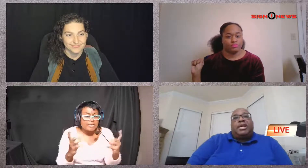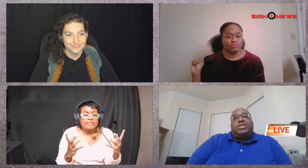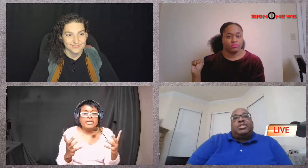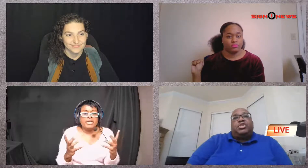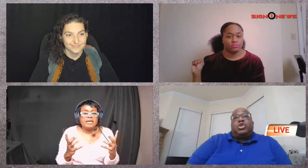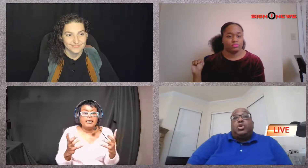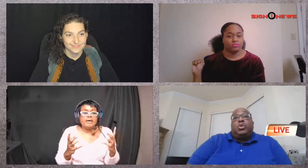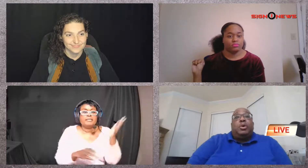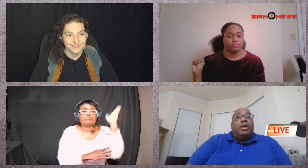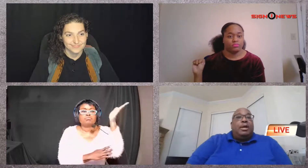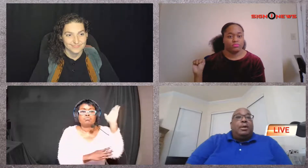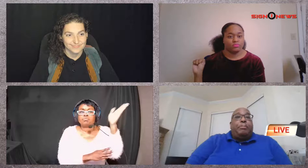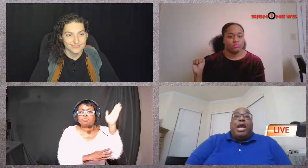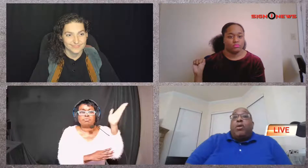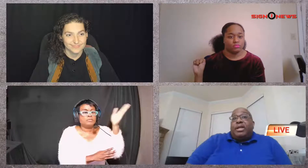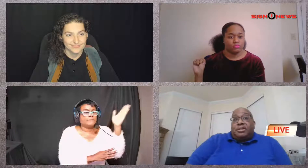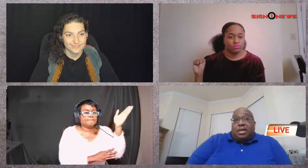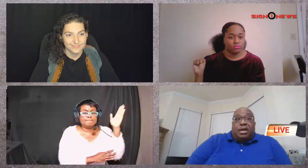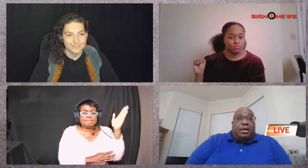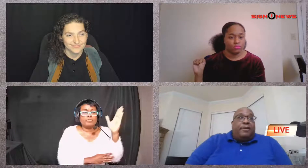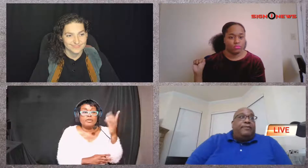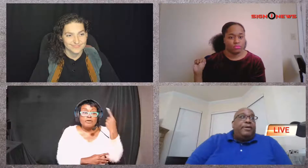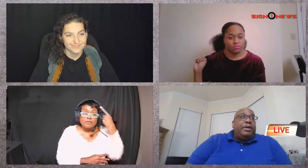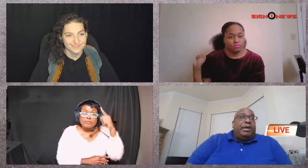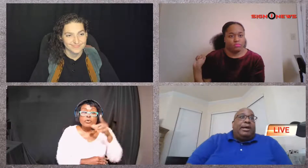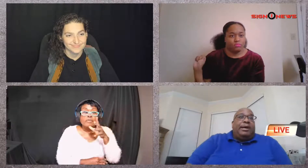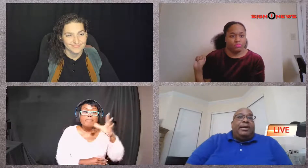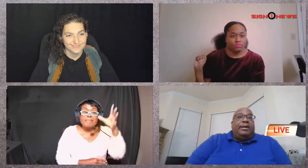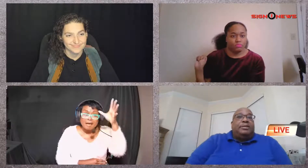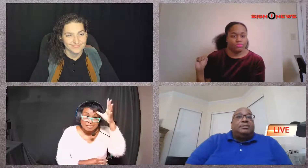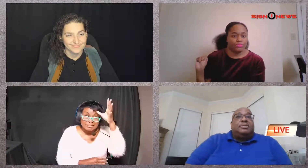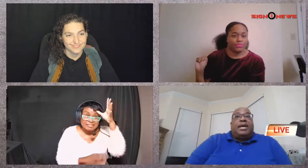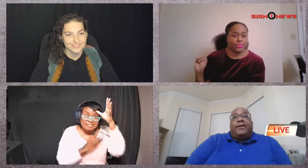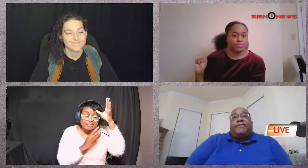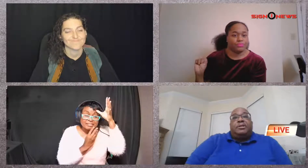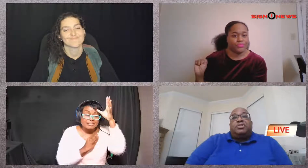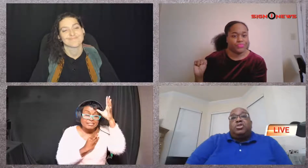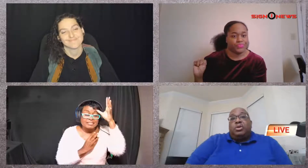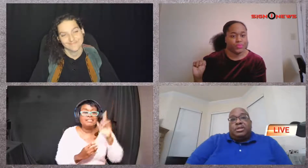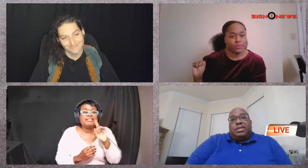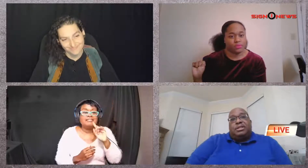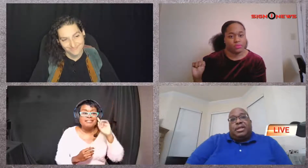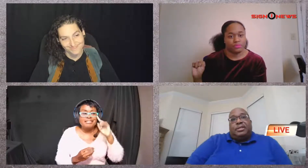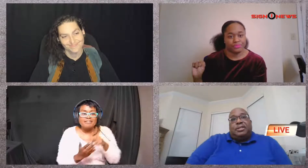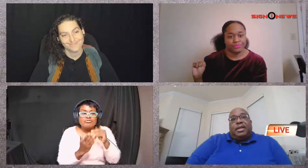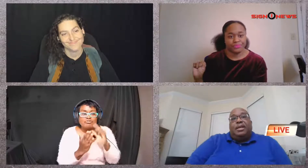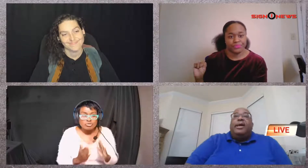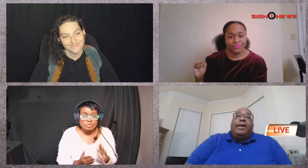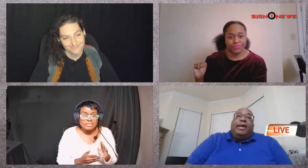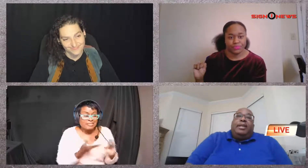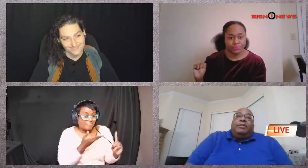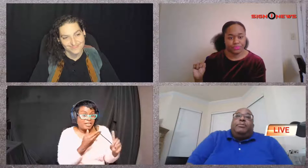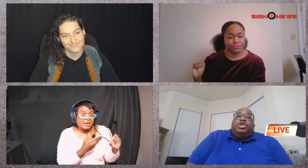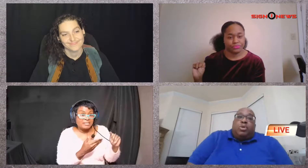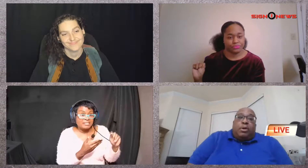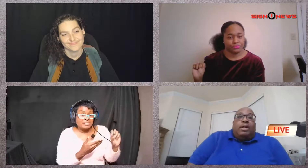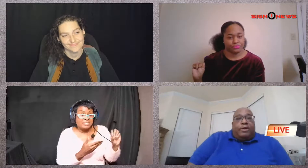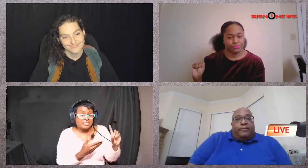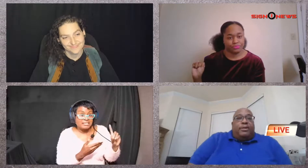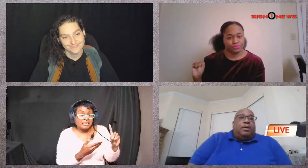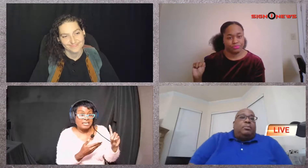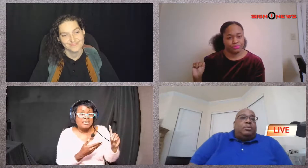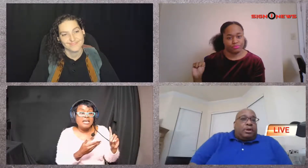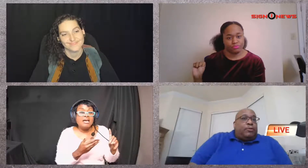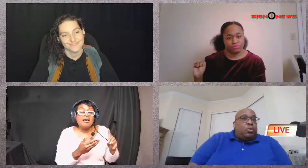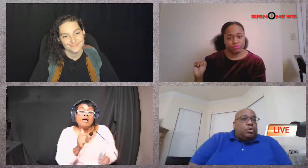of presentations to parents of deaf students at TSD, and the